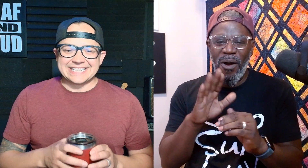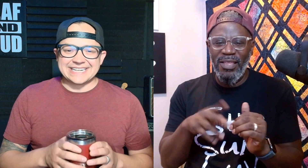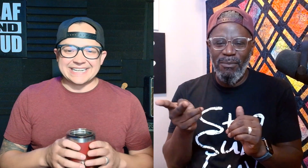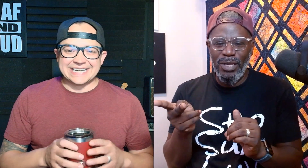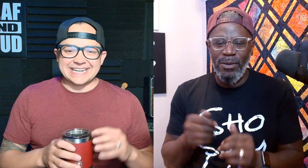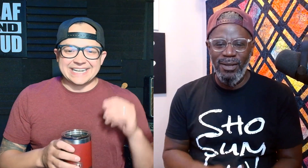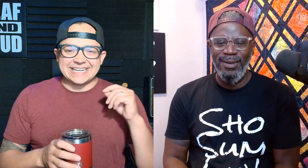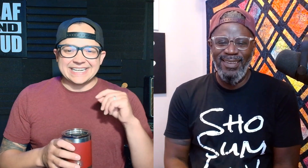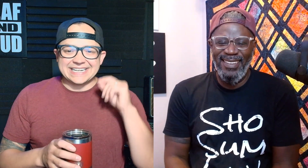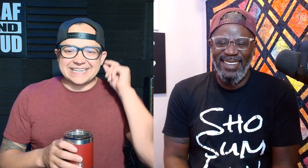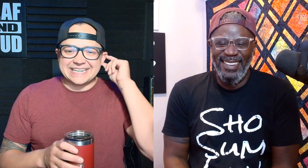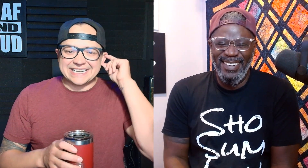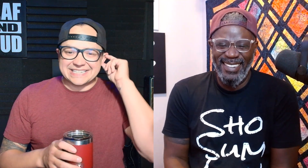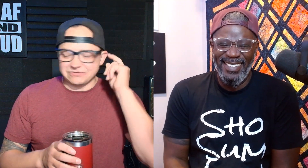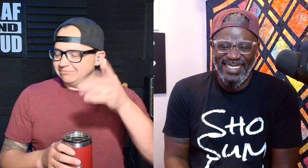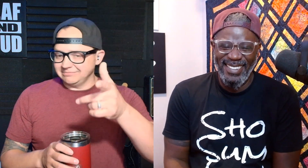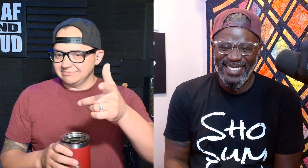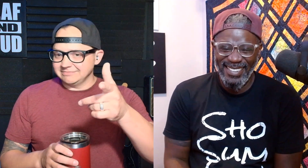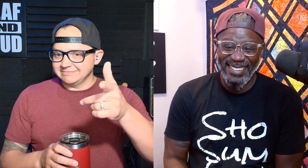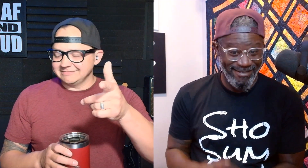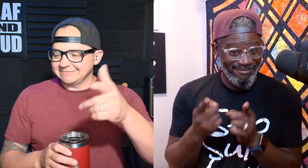you more than them too.